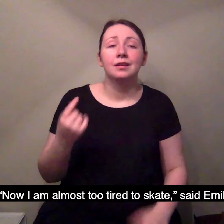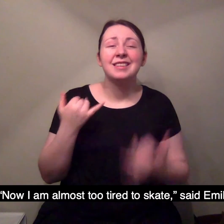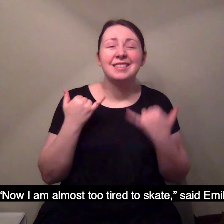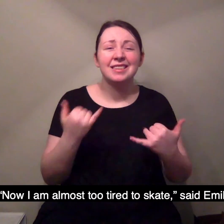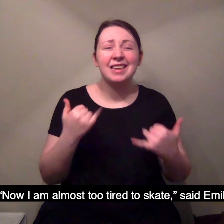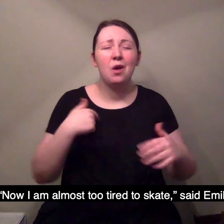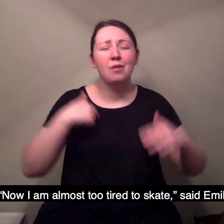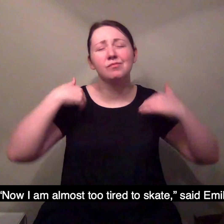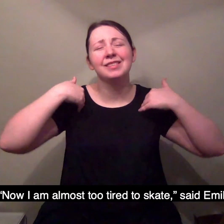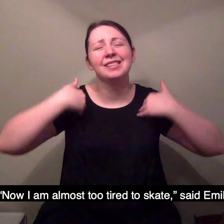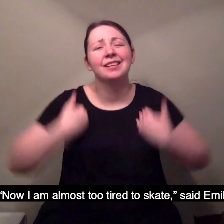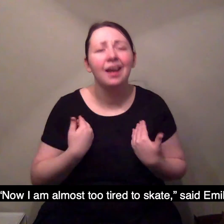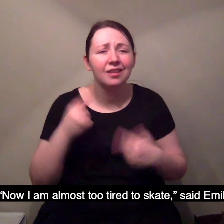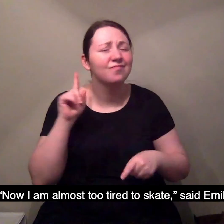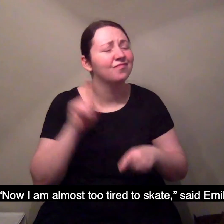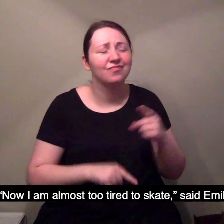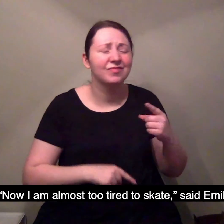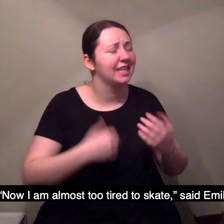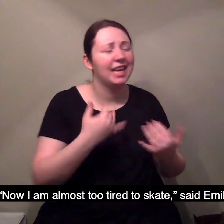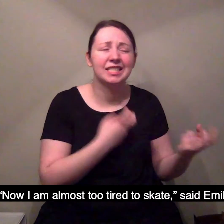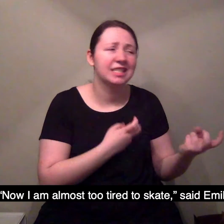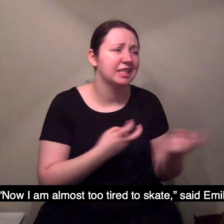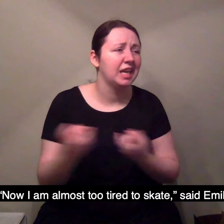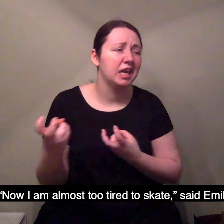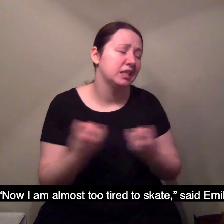Now I am almost too tired to skate, said Emily.